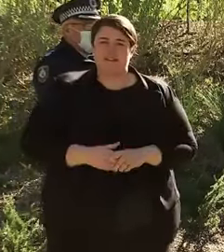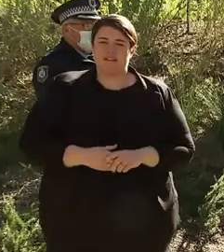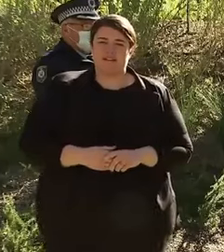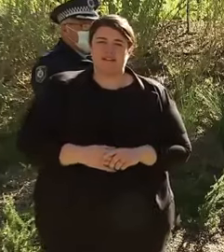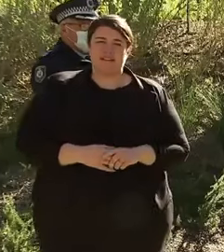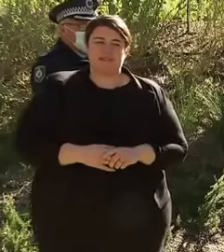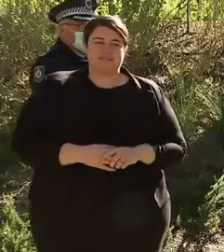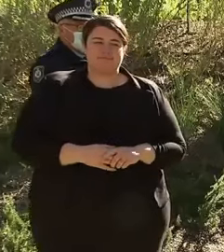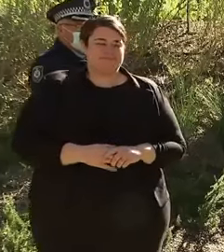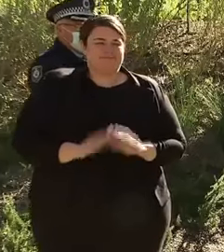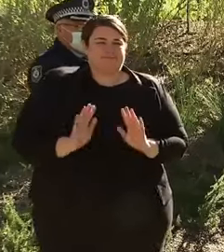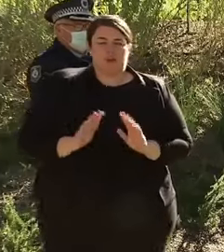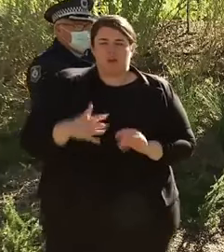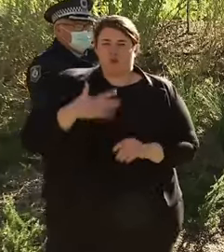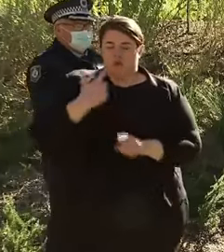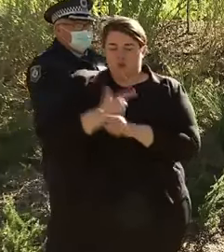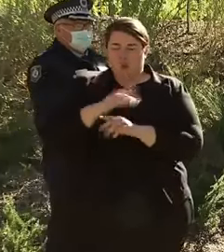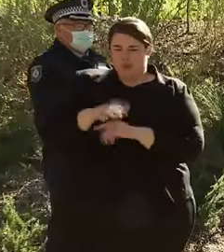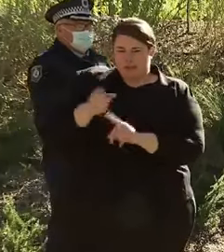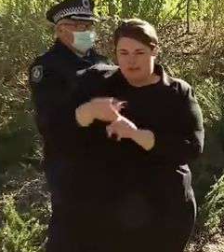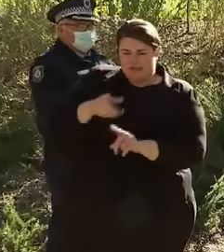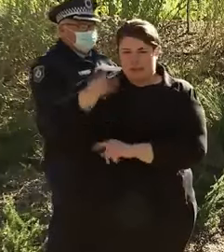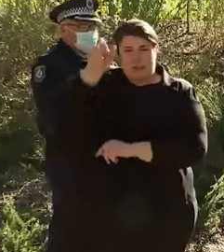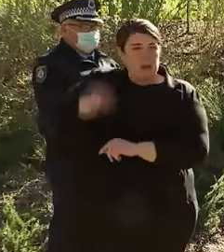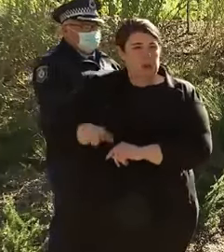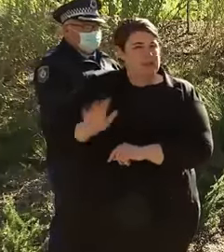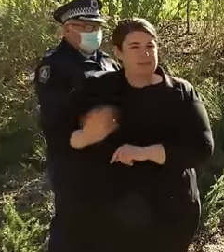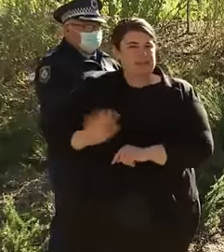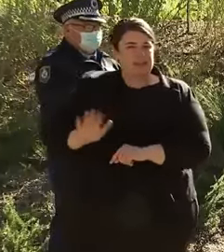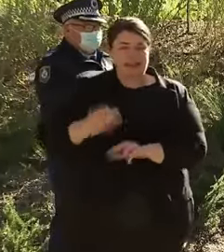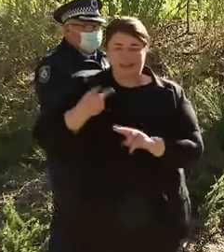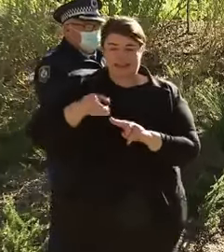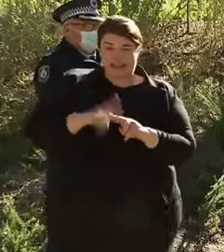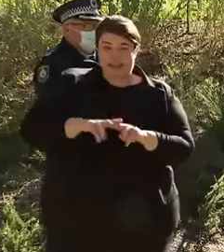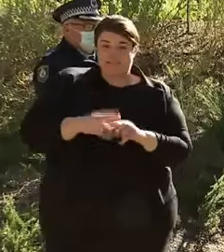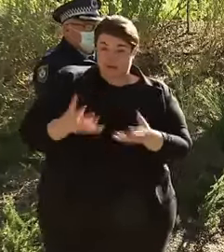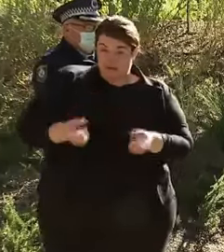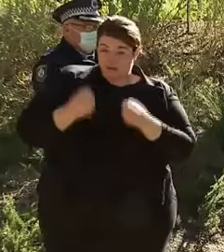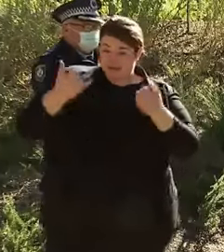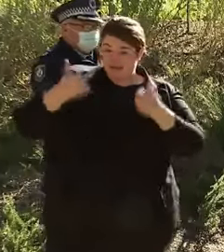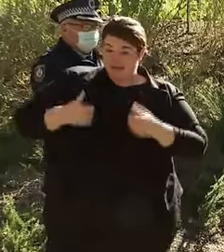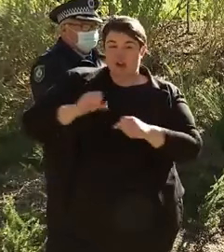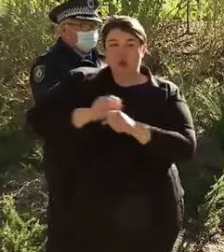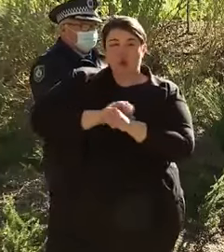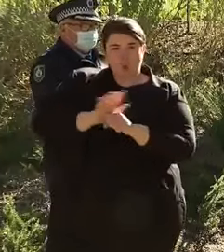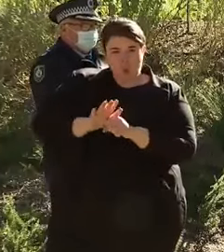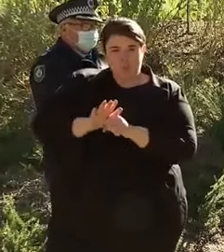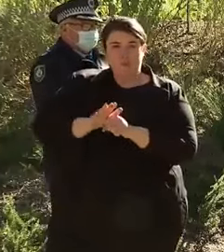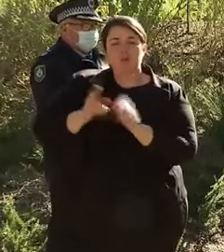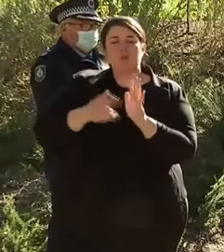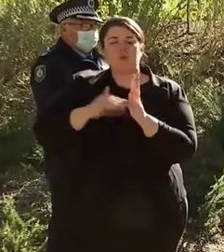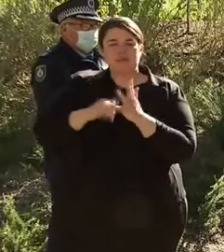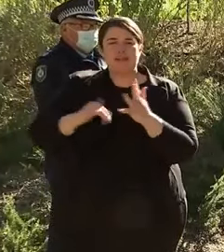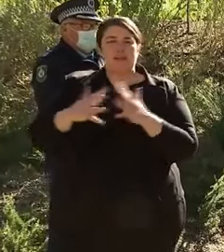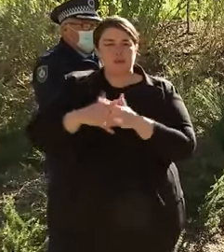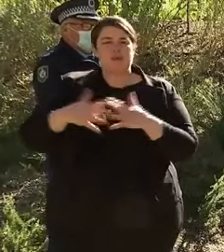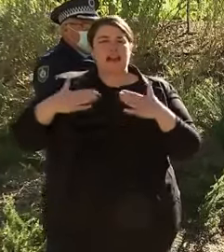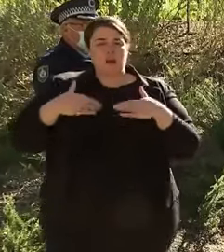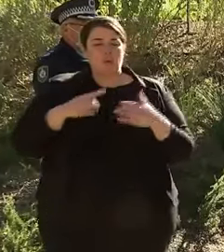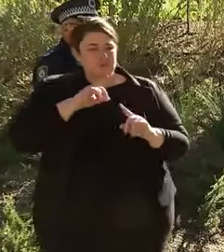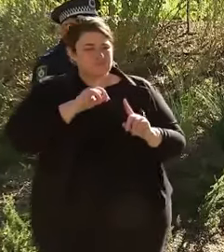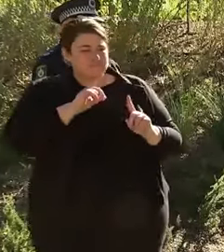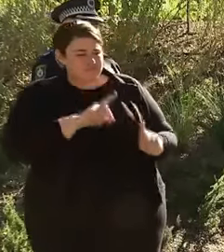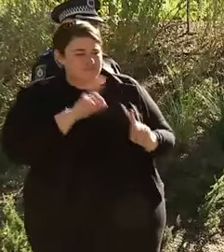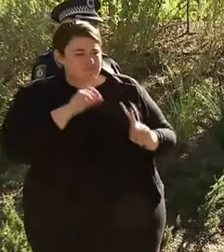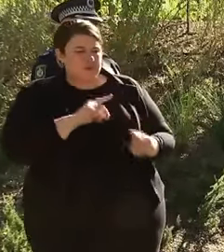the specifics of cases. If there is a positive case, the medical and clinical team provide advice about how